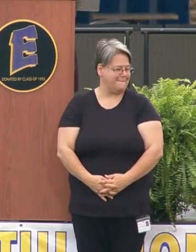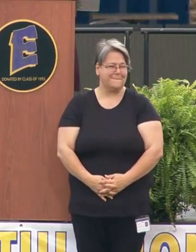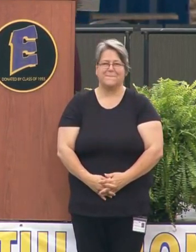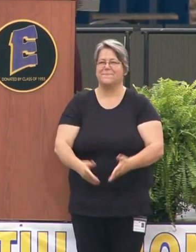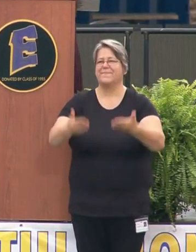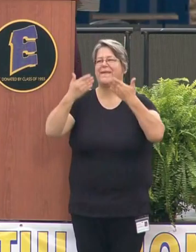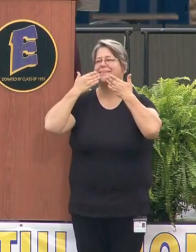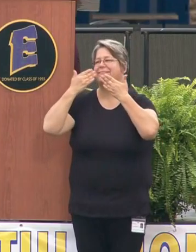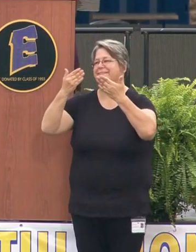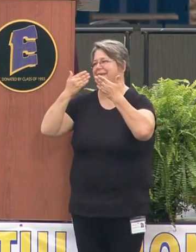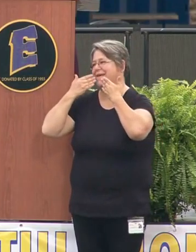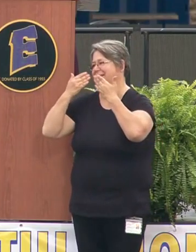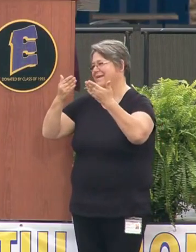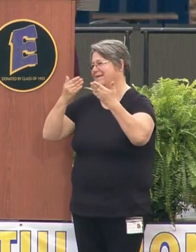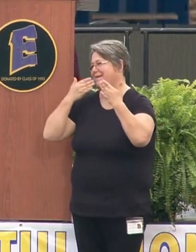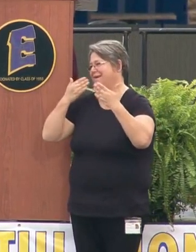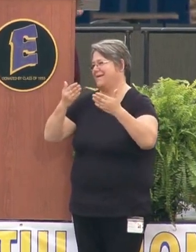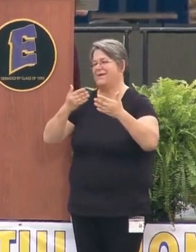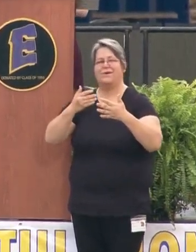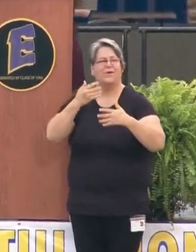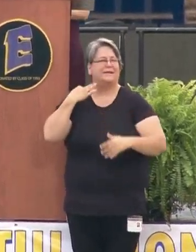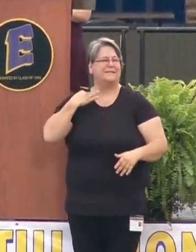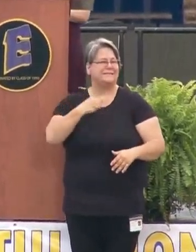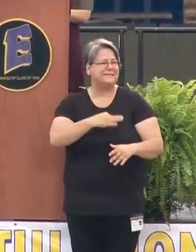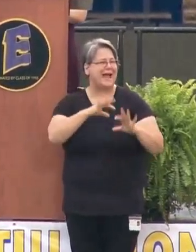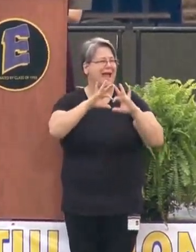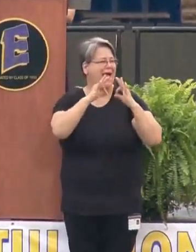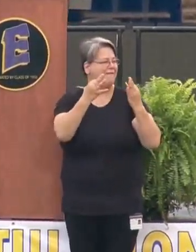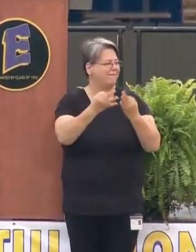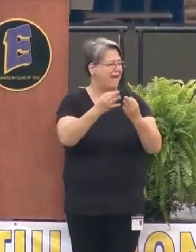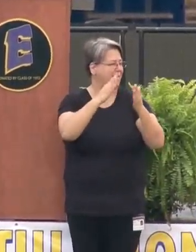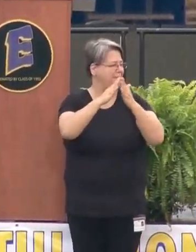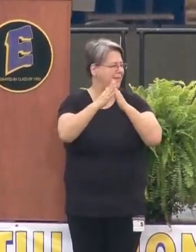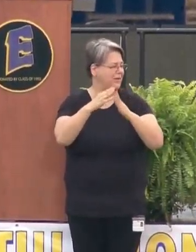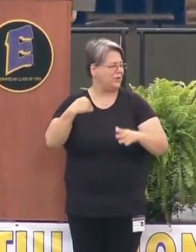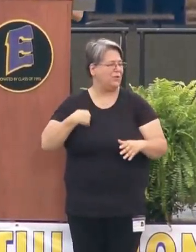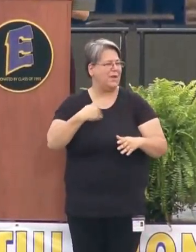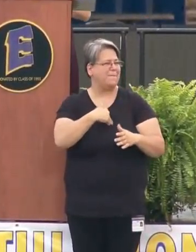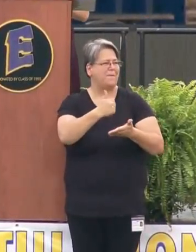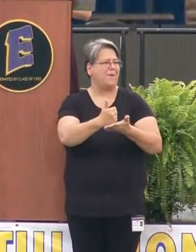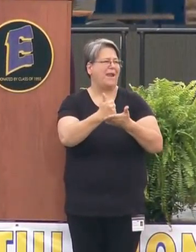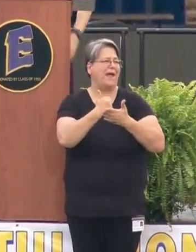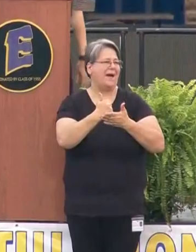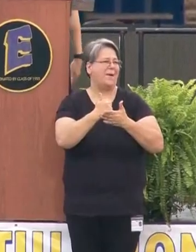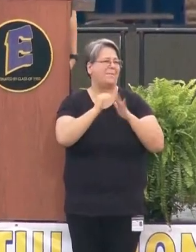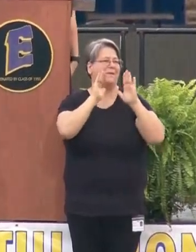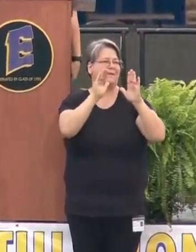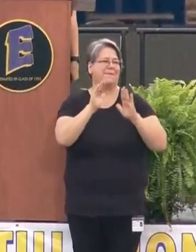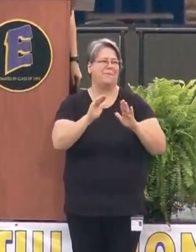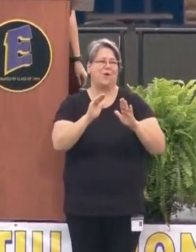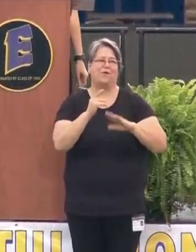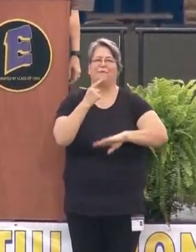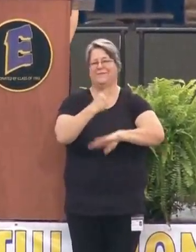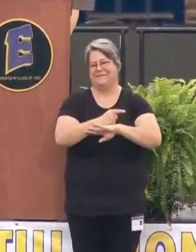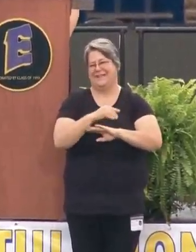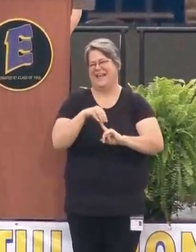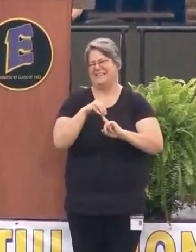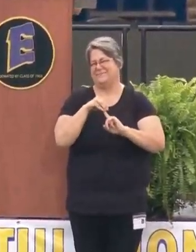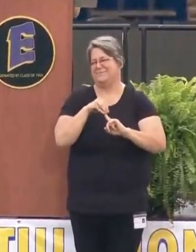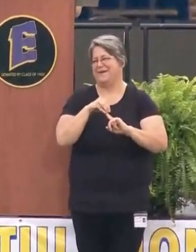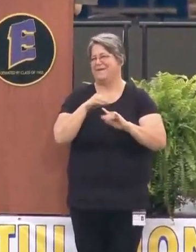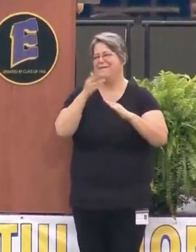Thank you, Nona, and thank you to the staff, families, and community members who helped to make this day extra special.